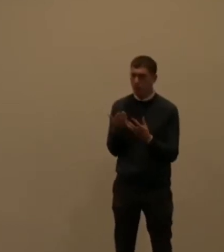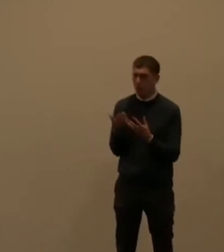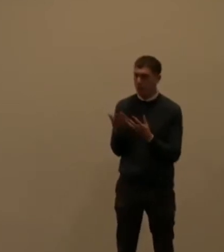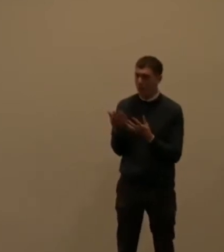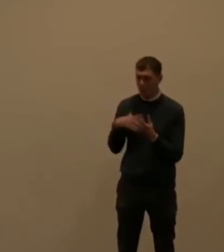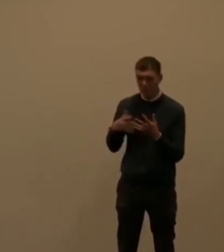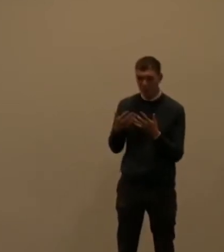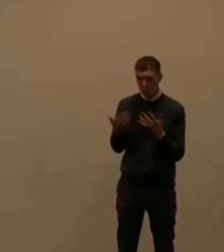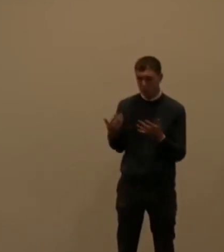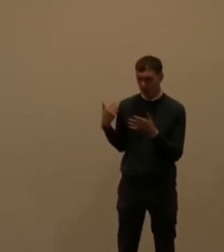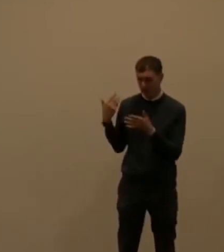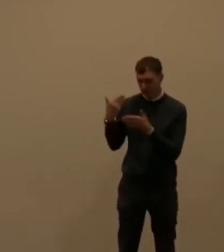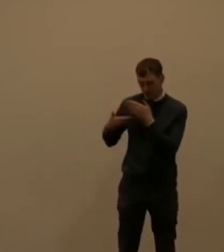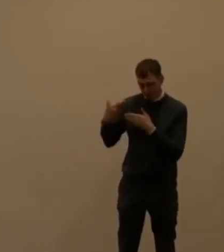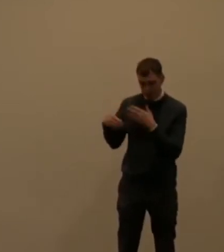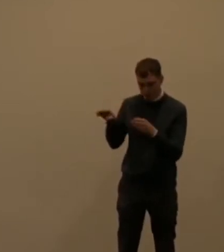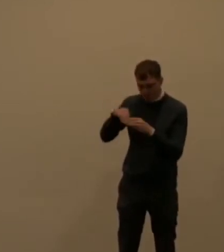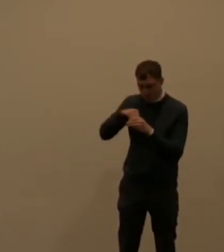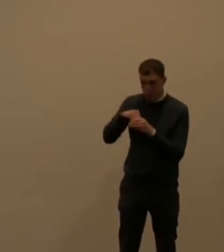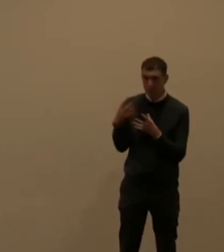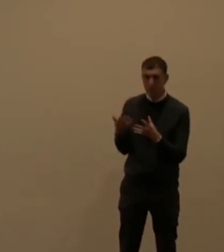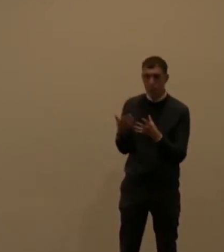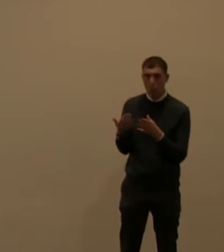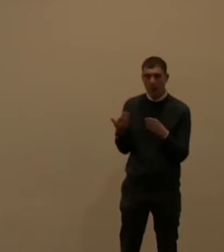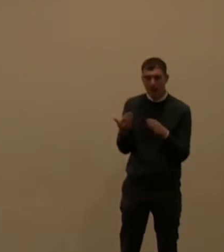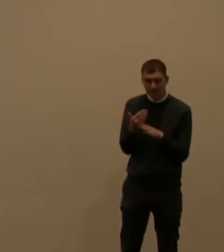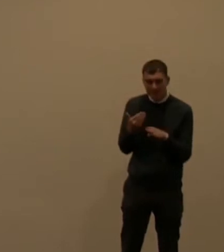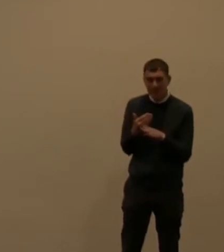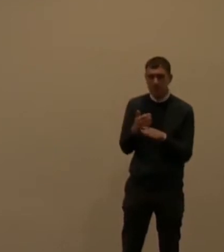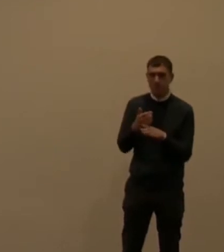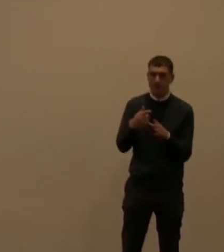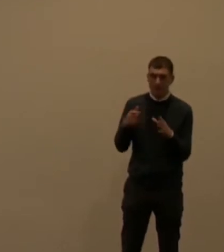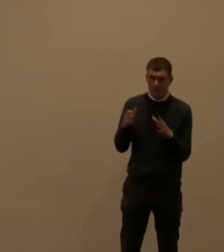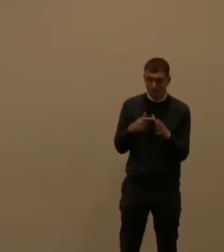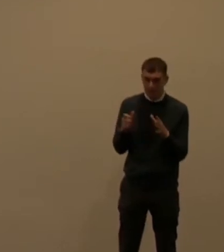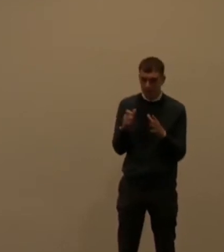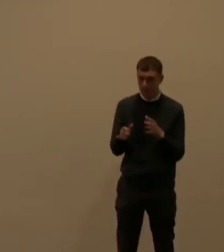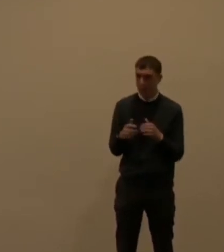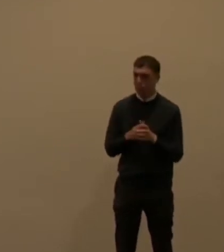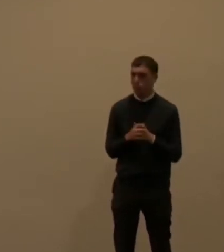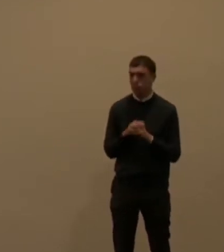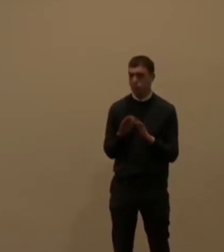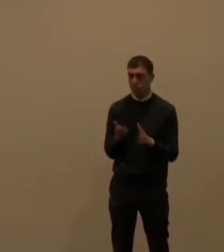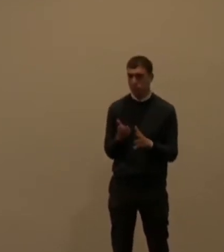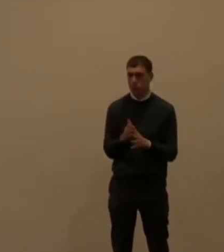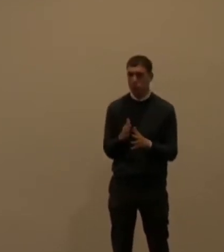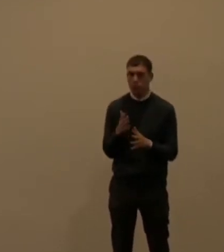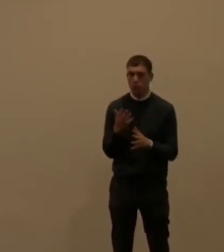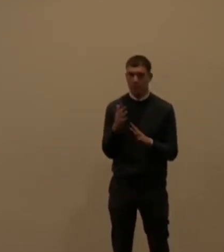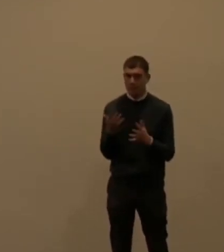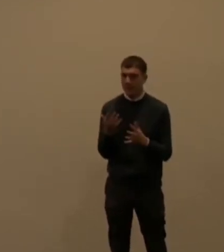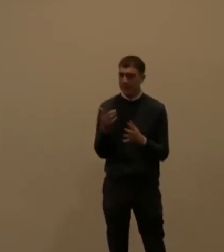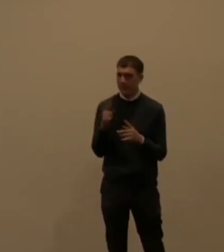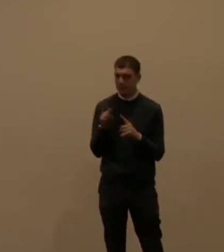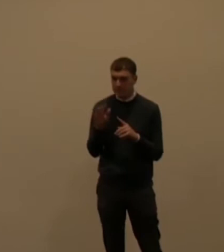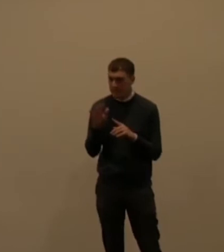history do you need to bring along? Do you just want to take all the active accounts, or is it necessary that you take back 5 to 10 years of